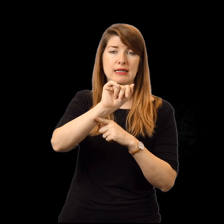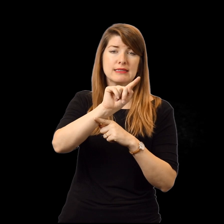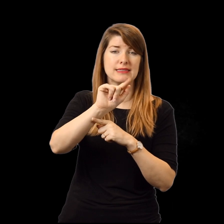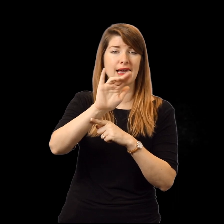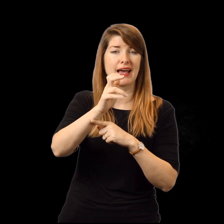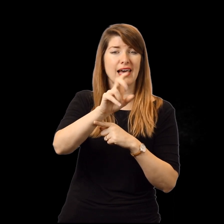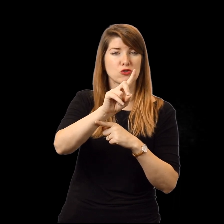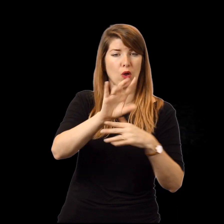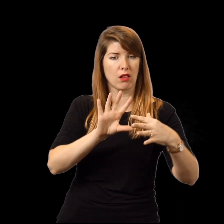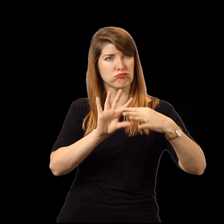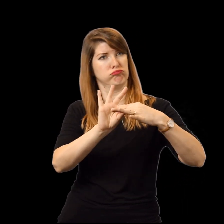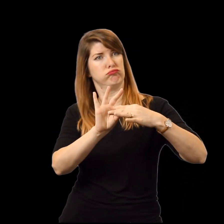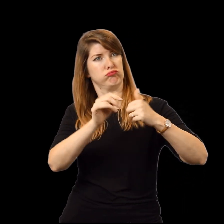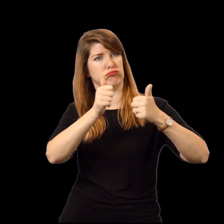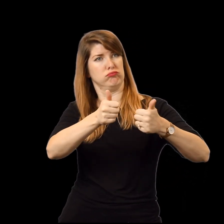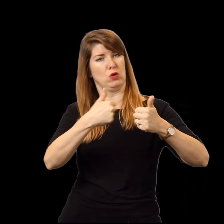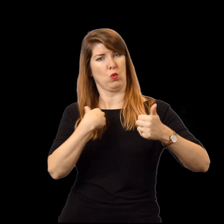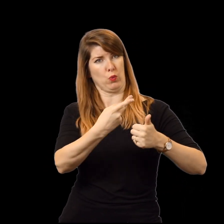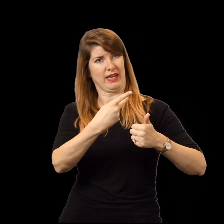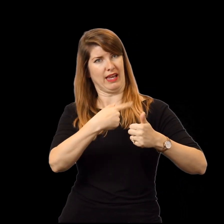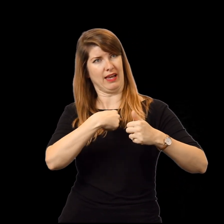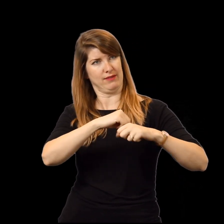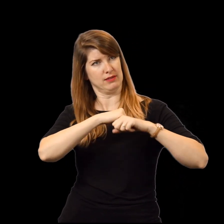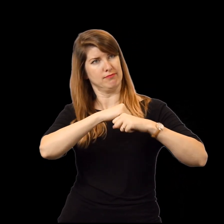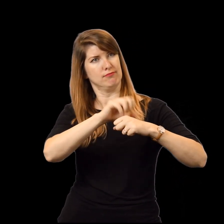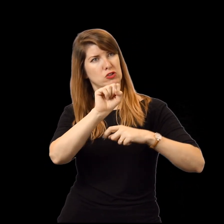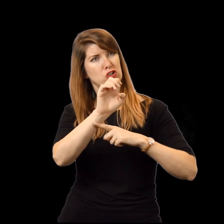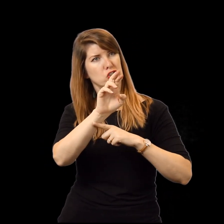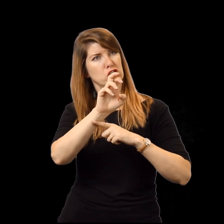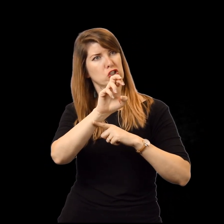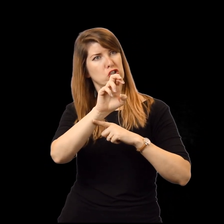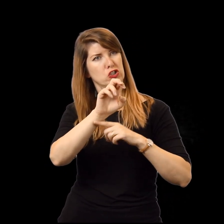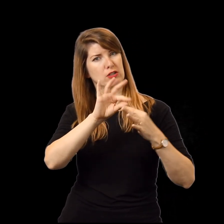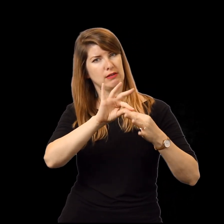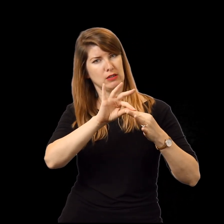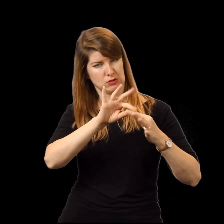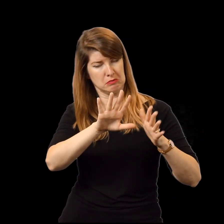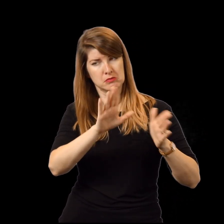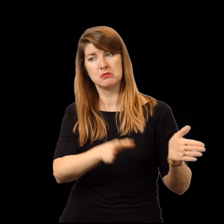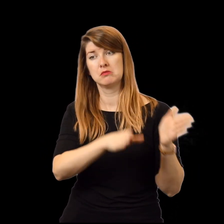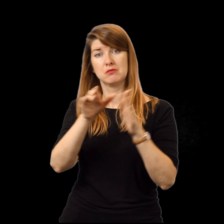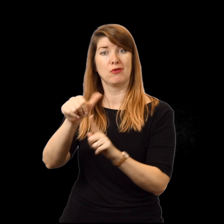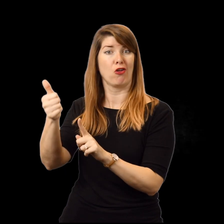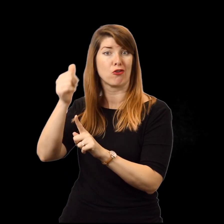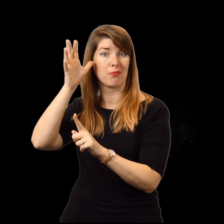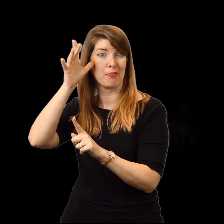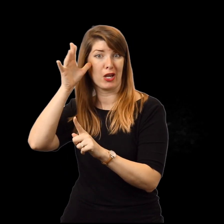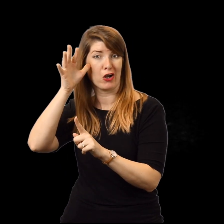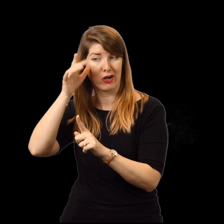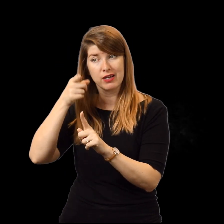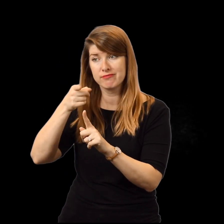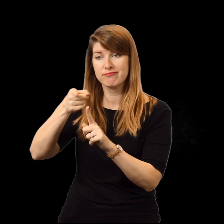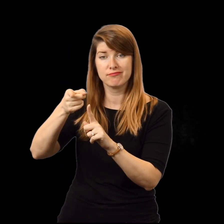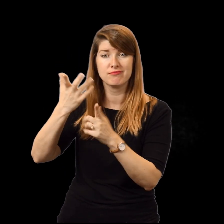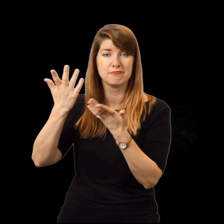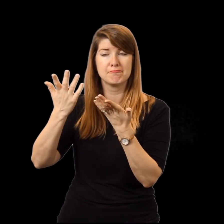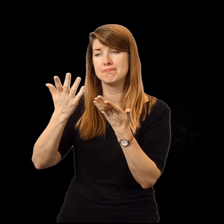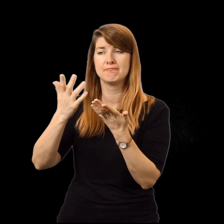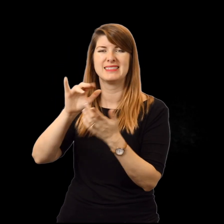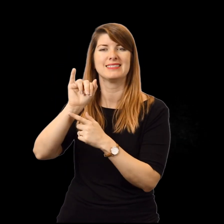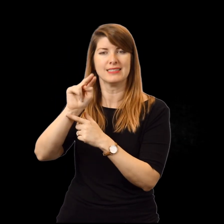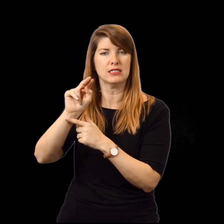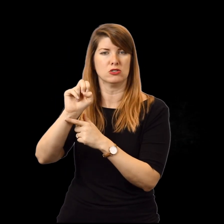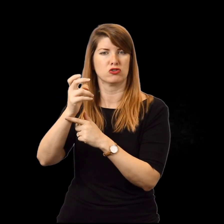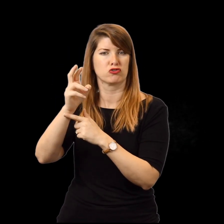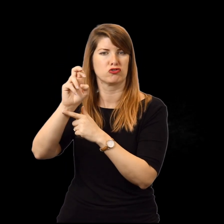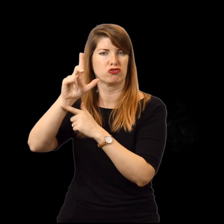will develop a secure attachment with me, and we have a securely attached relationship. Another parent